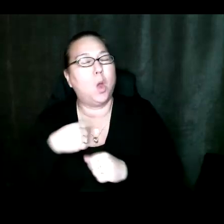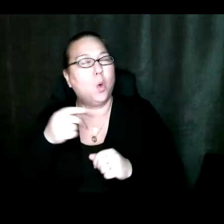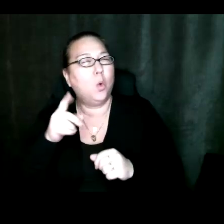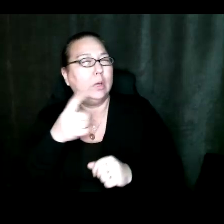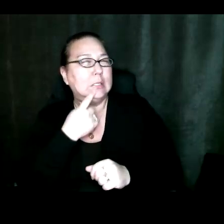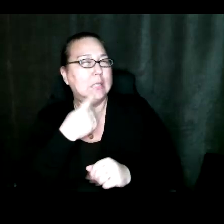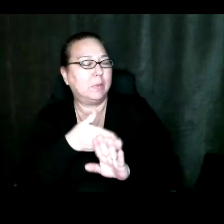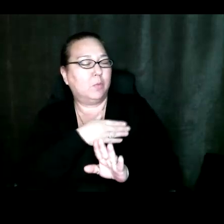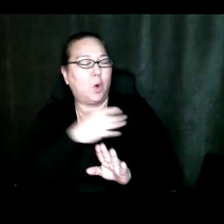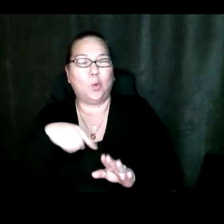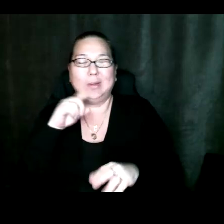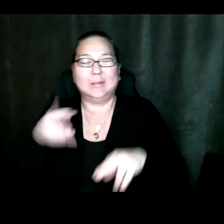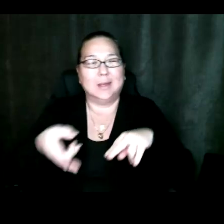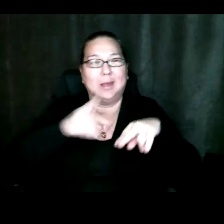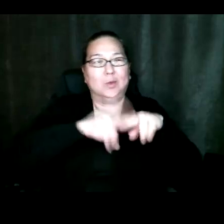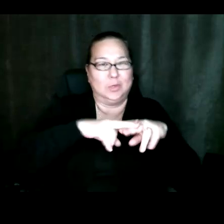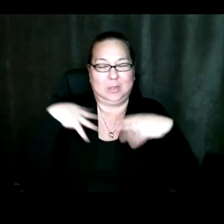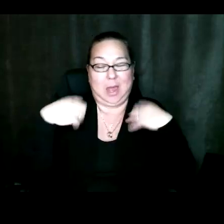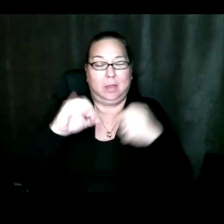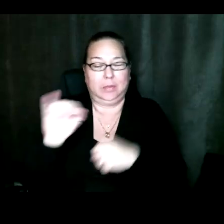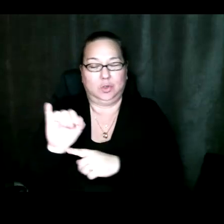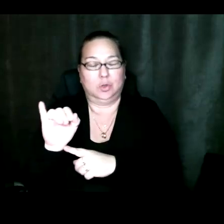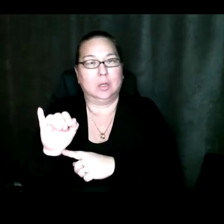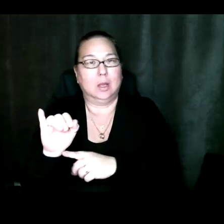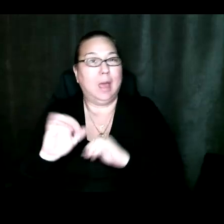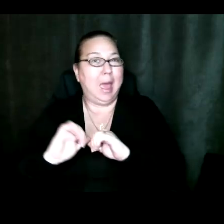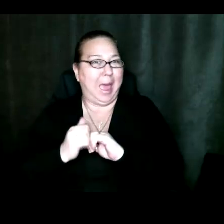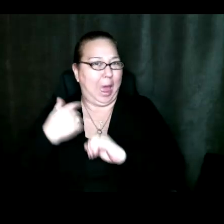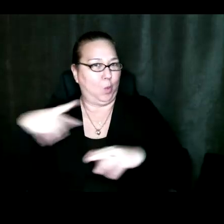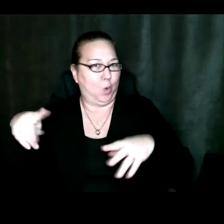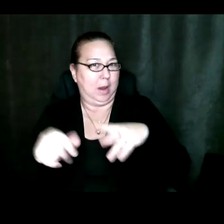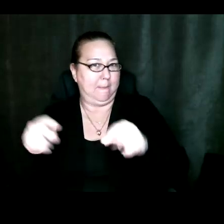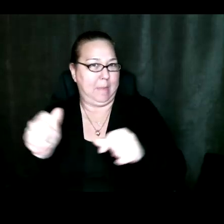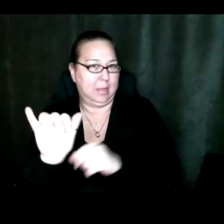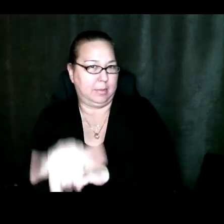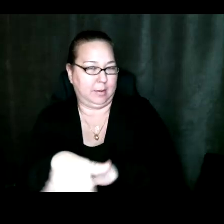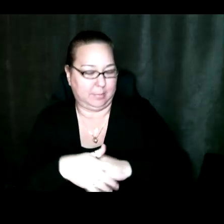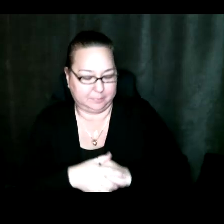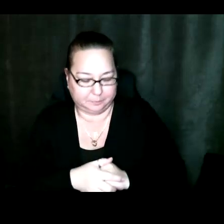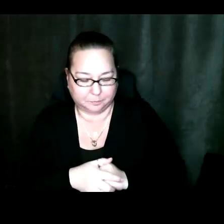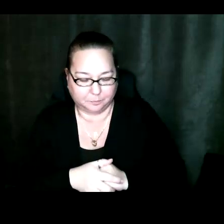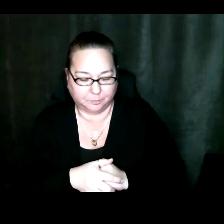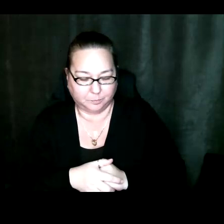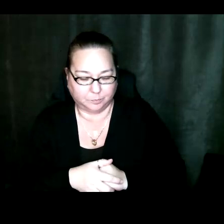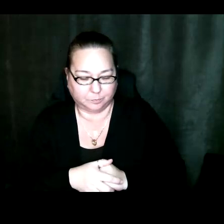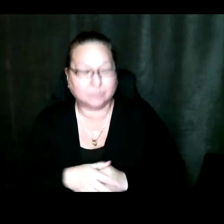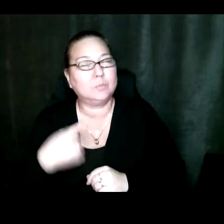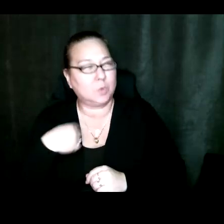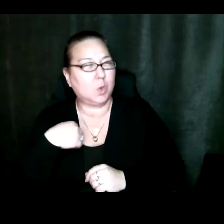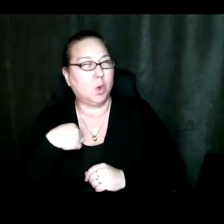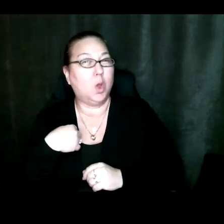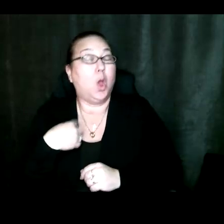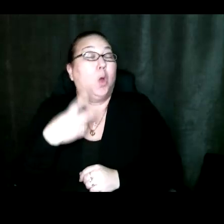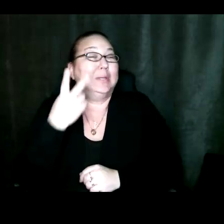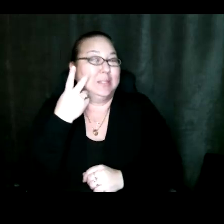some increases in health insurance. One of the ways we're paying that is we are seeing some savings, if you will,